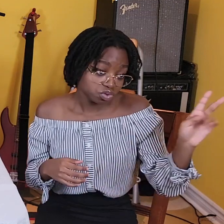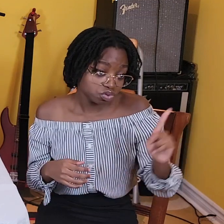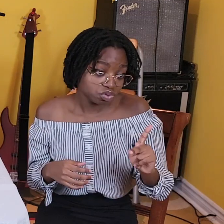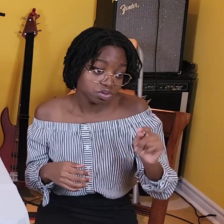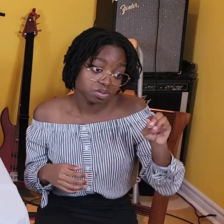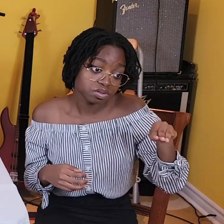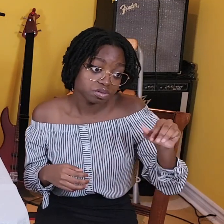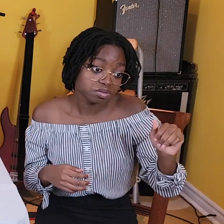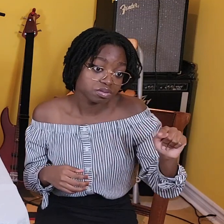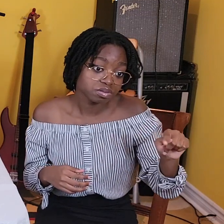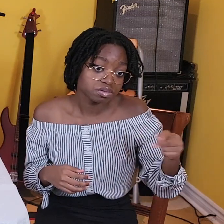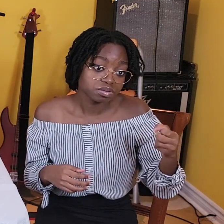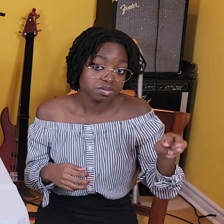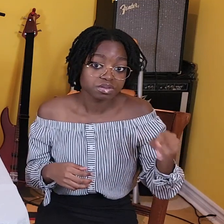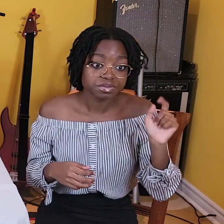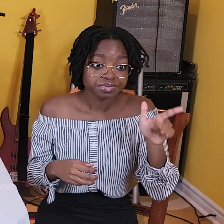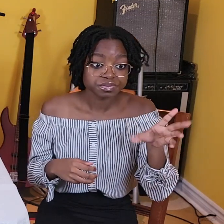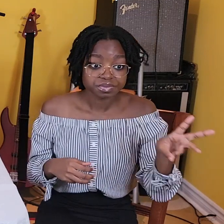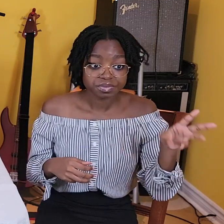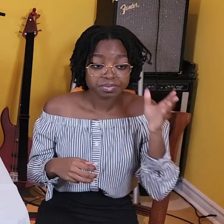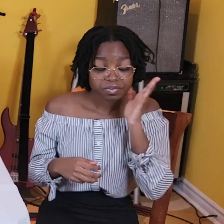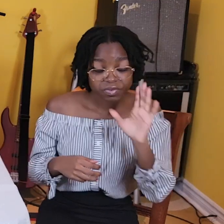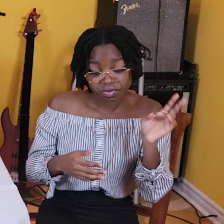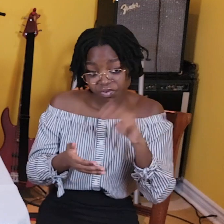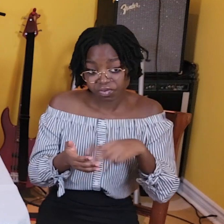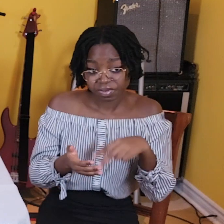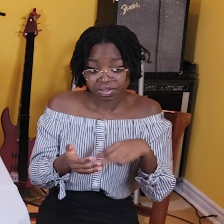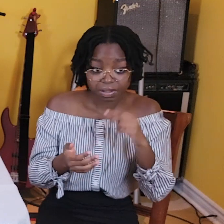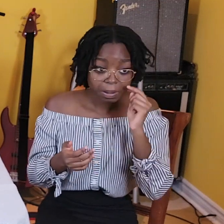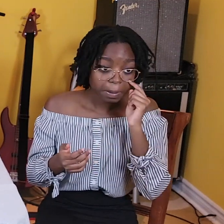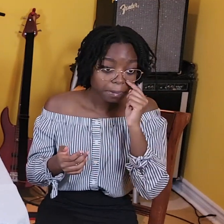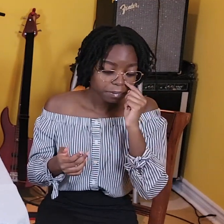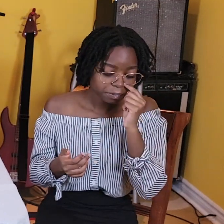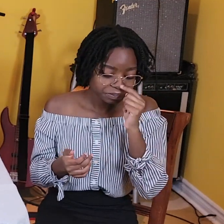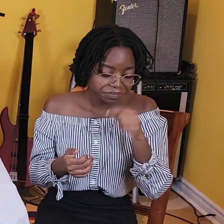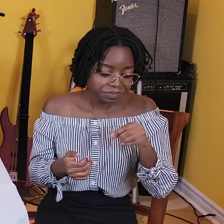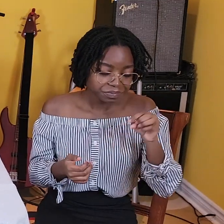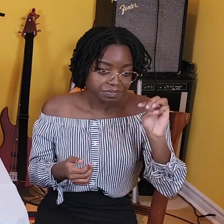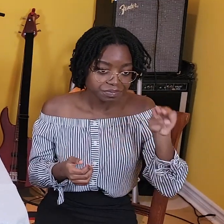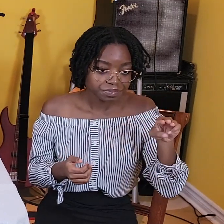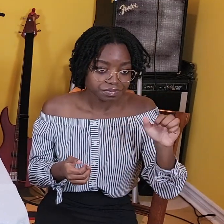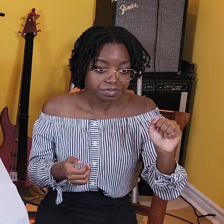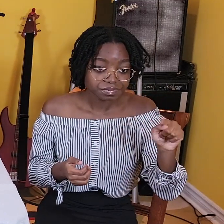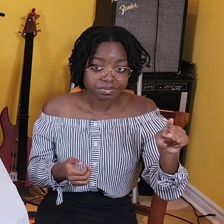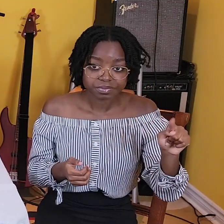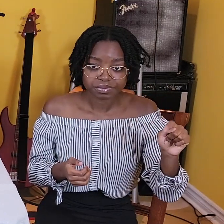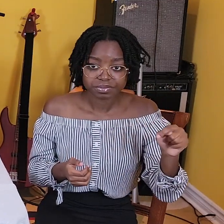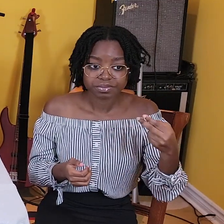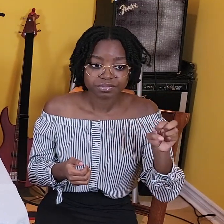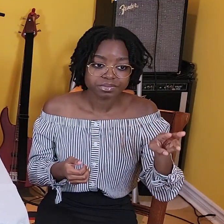Matthew 26, and we're going to read it. Matthew 26, 57 to 68.